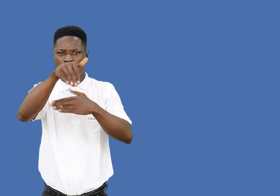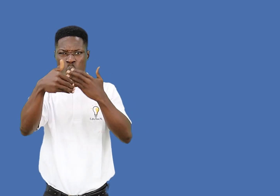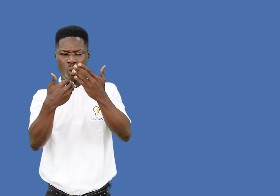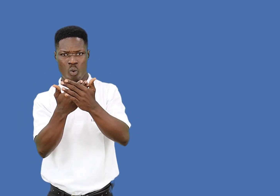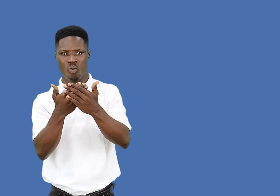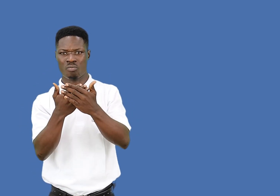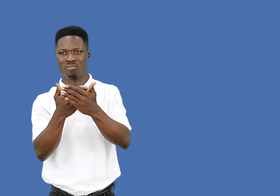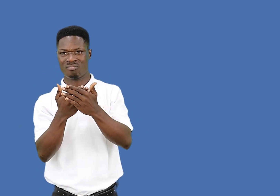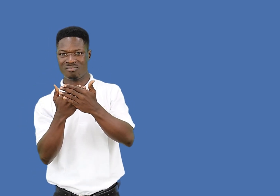port.